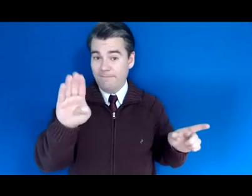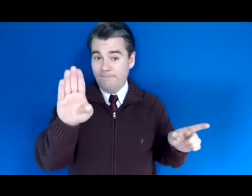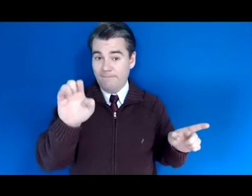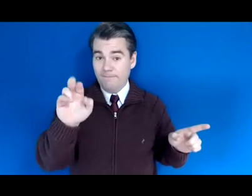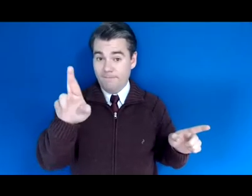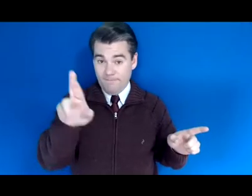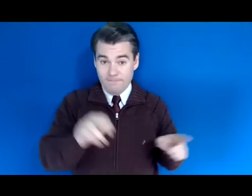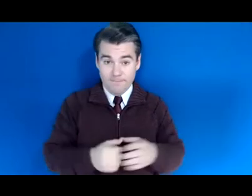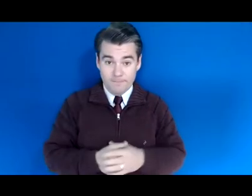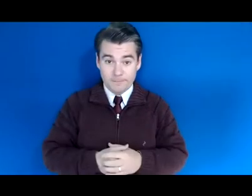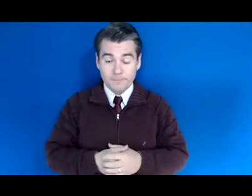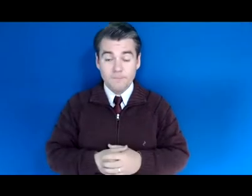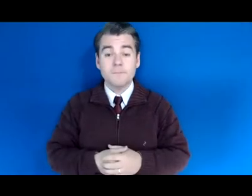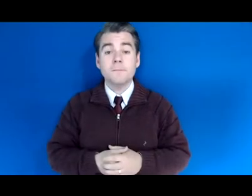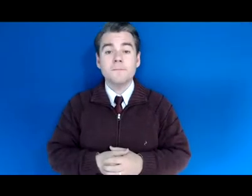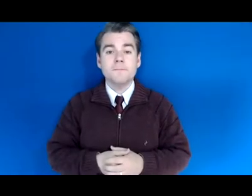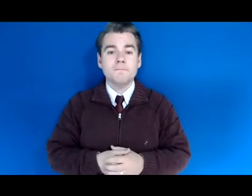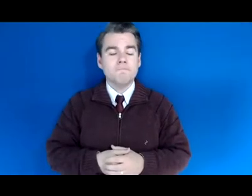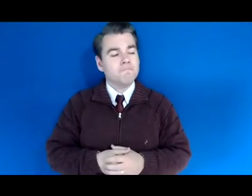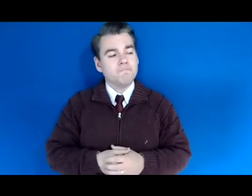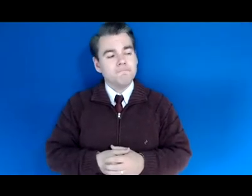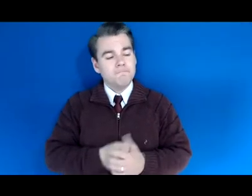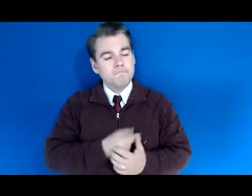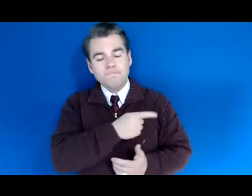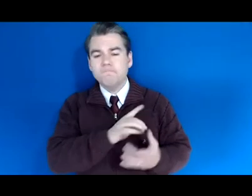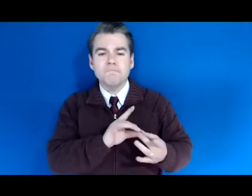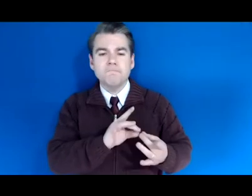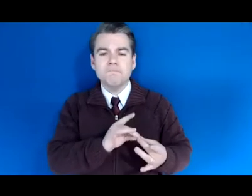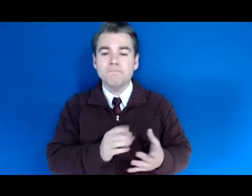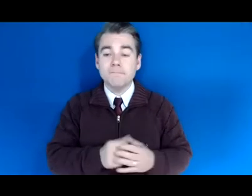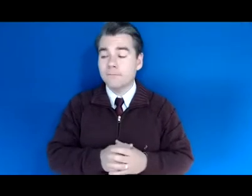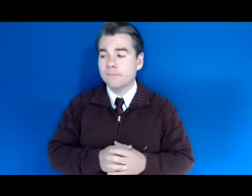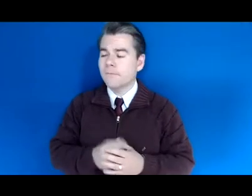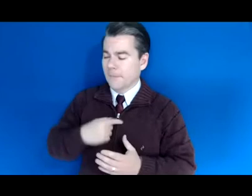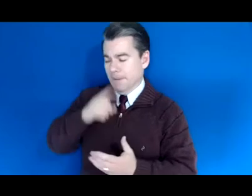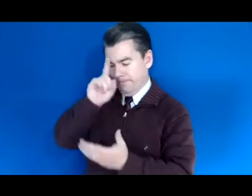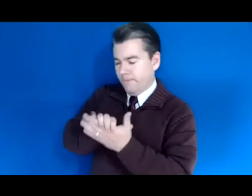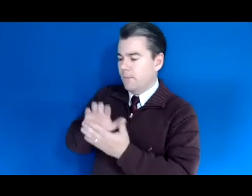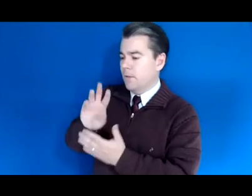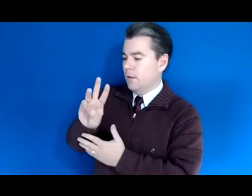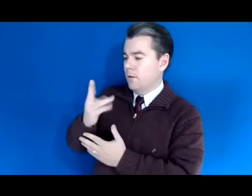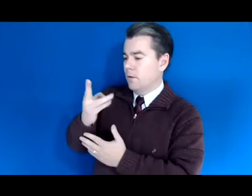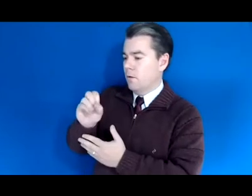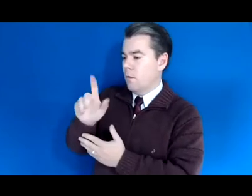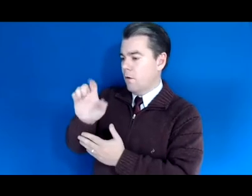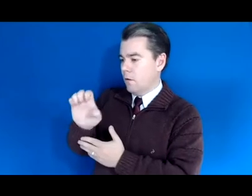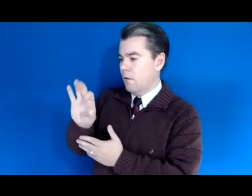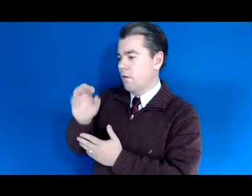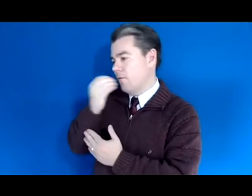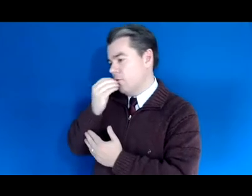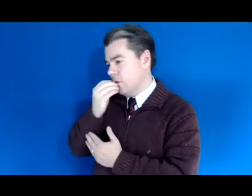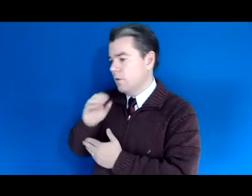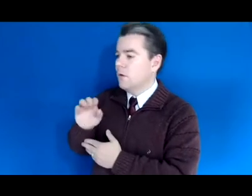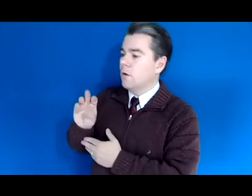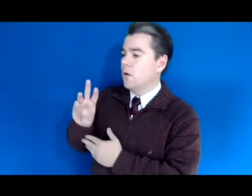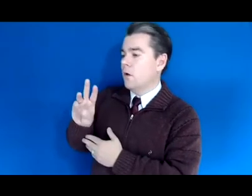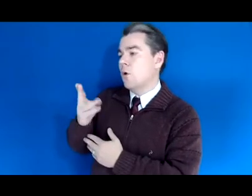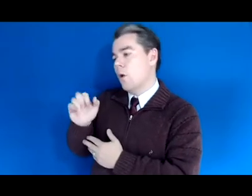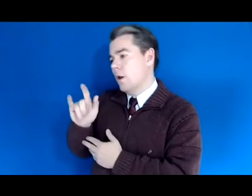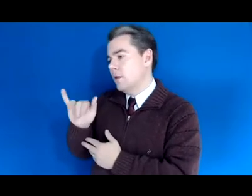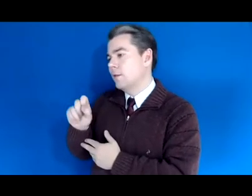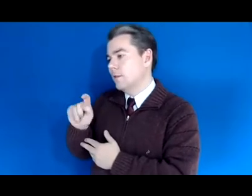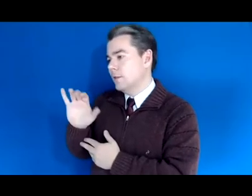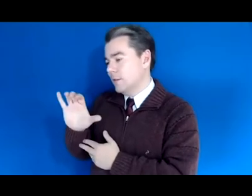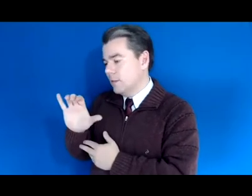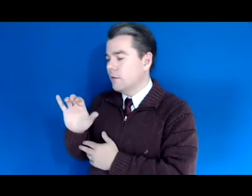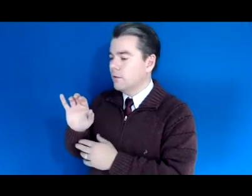Amber shares, I believe in whole foods and holistic remedies. I have spent years reading and learning about